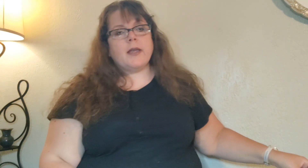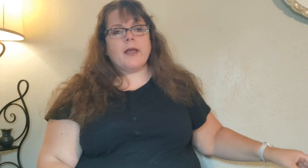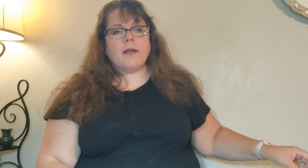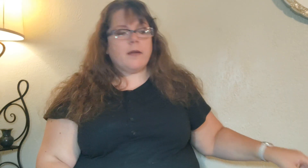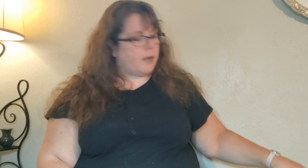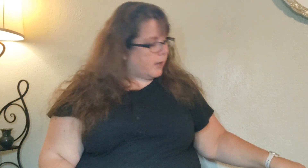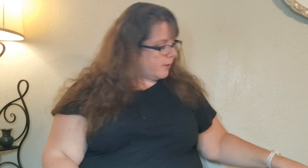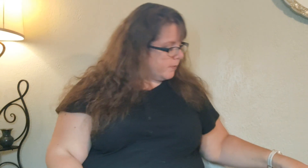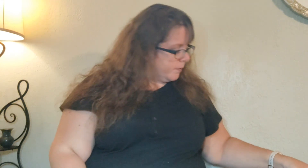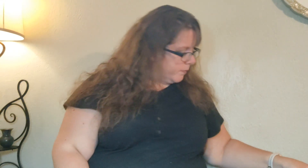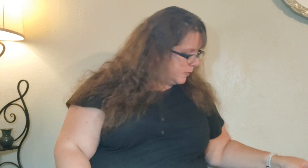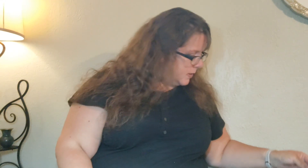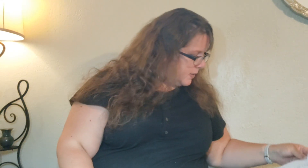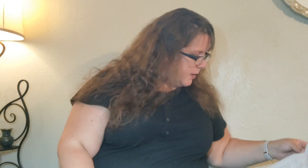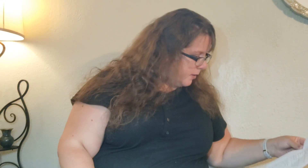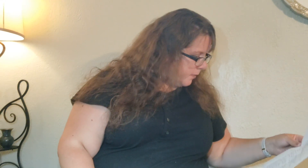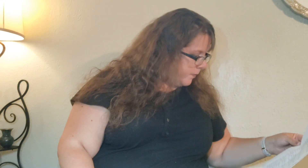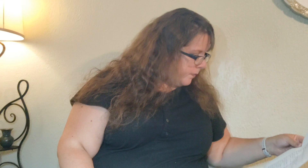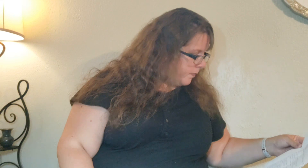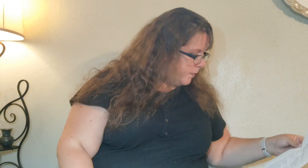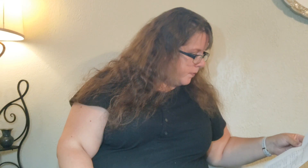Then, let's see here.